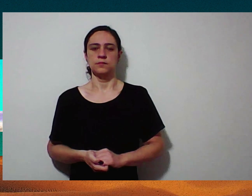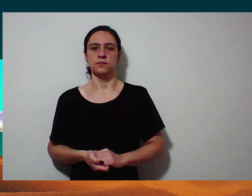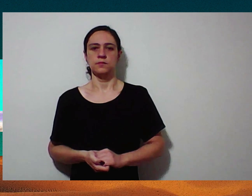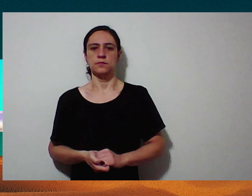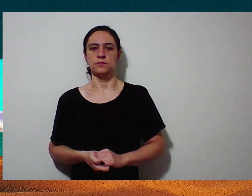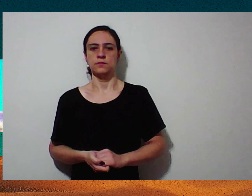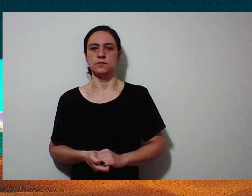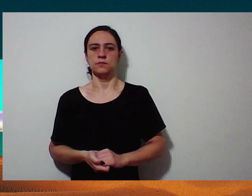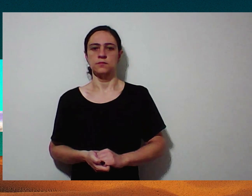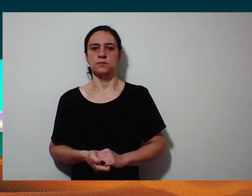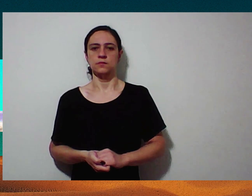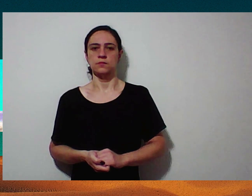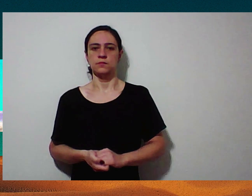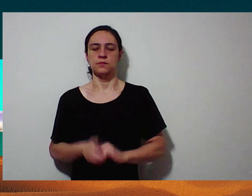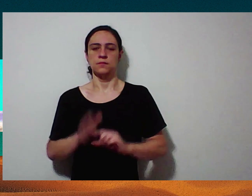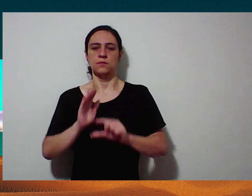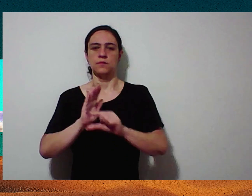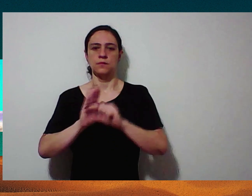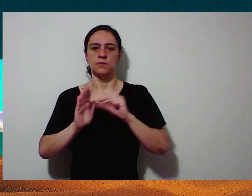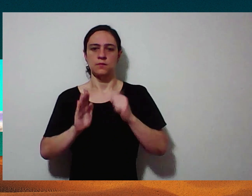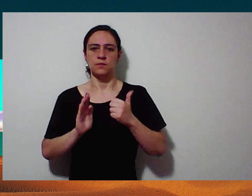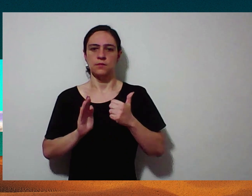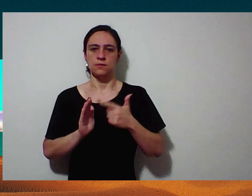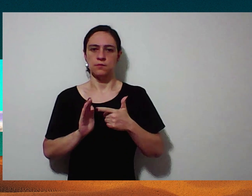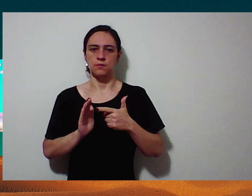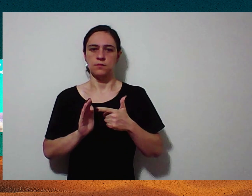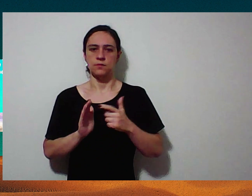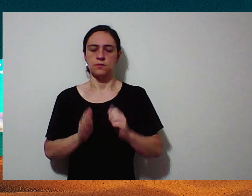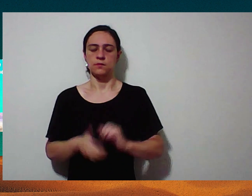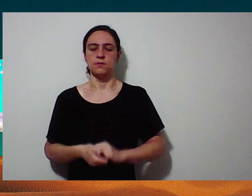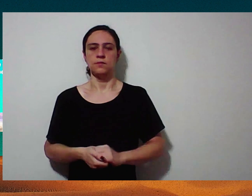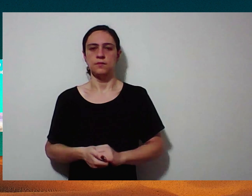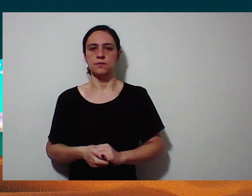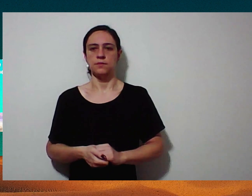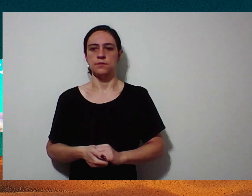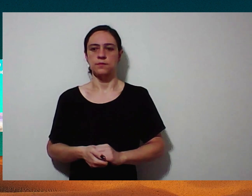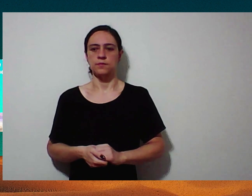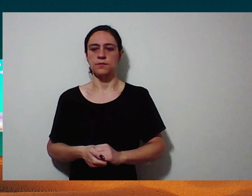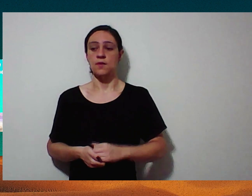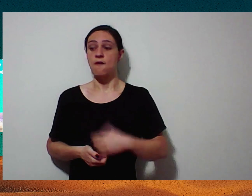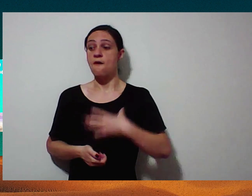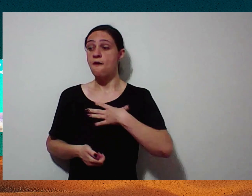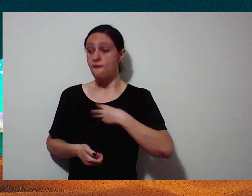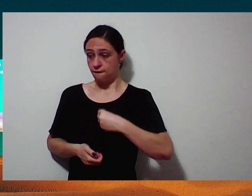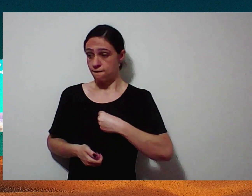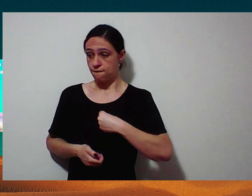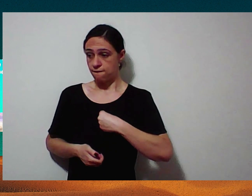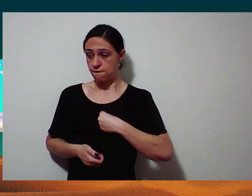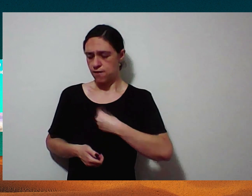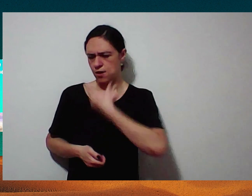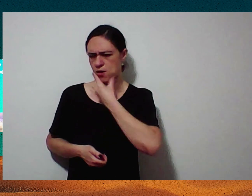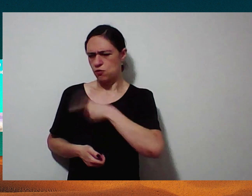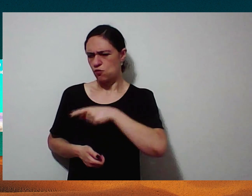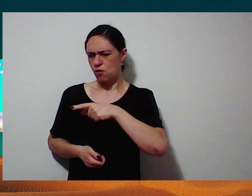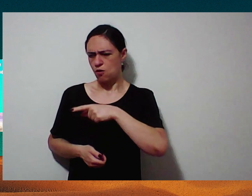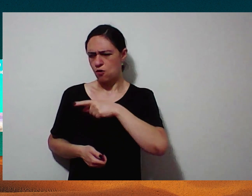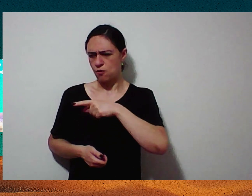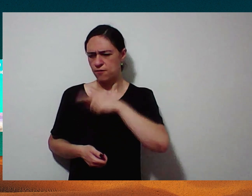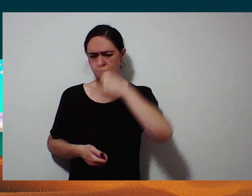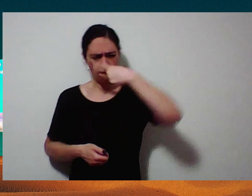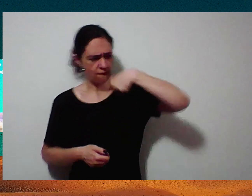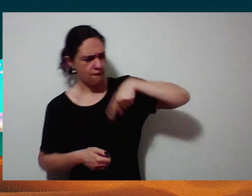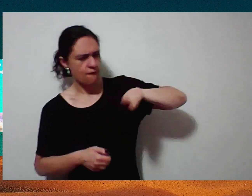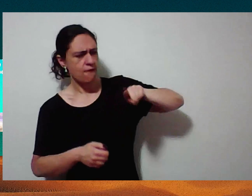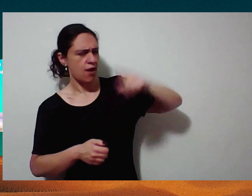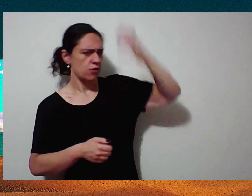Versículo 12. Verse 12. Filho do homem, levanta uma lamentação contra o rei de Tiro e